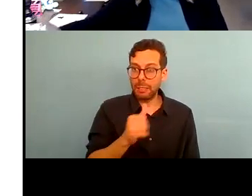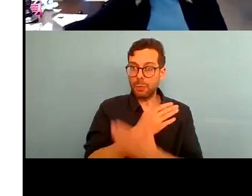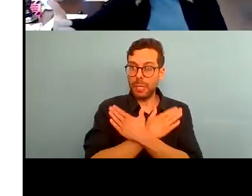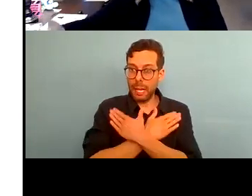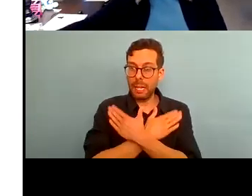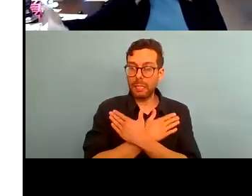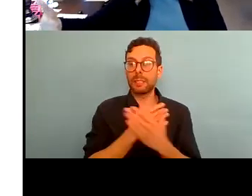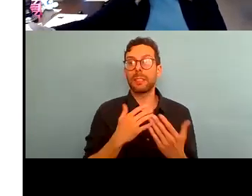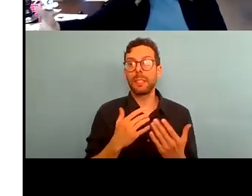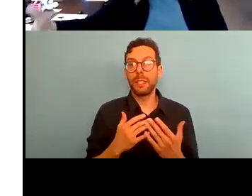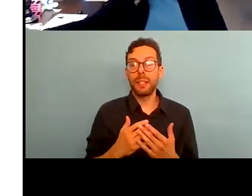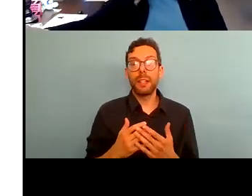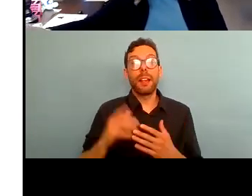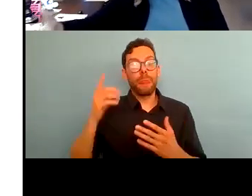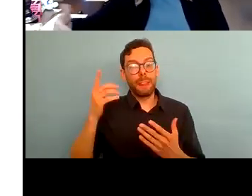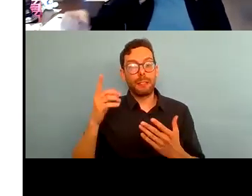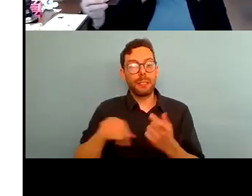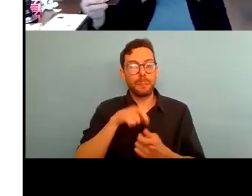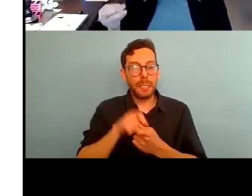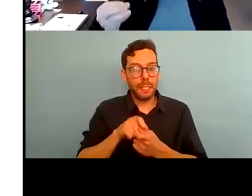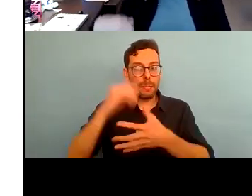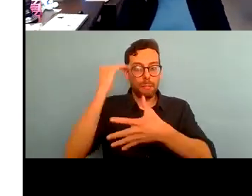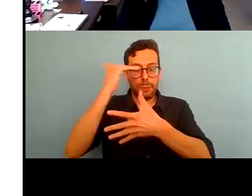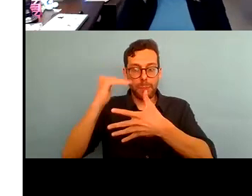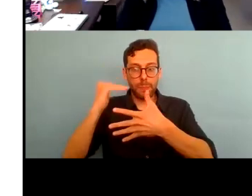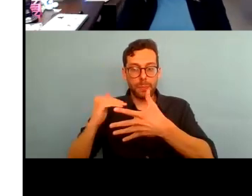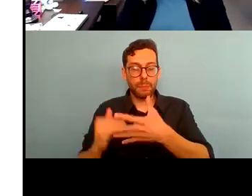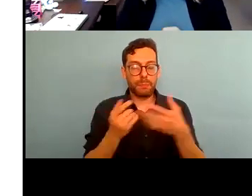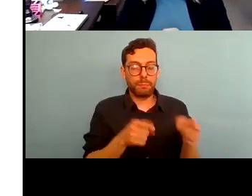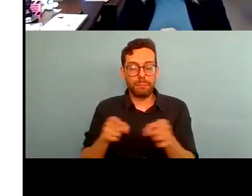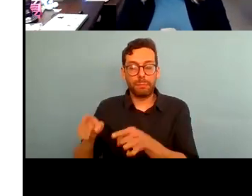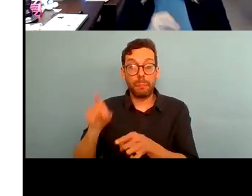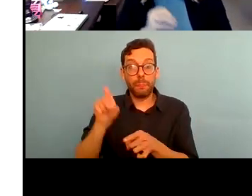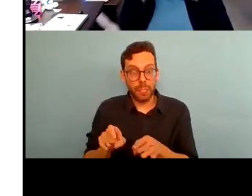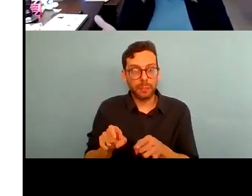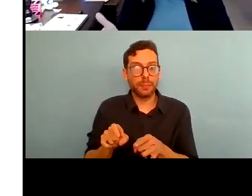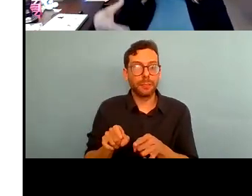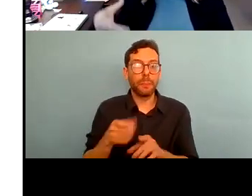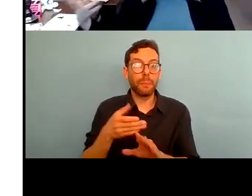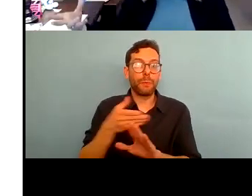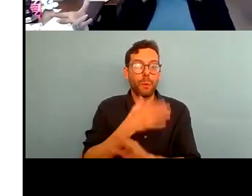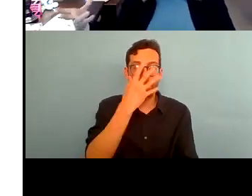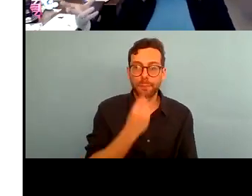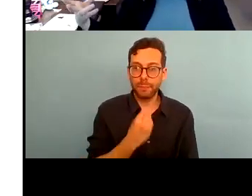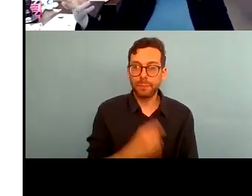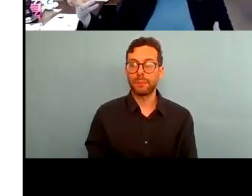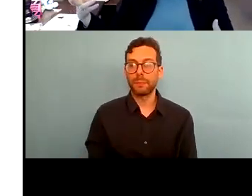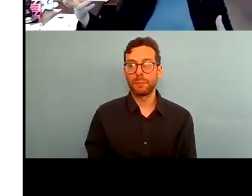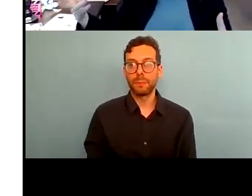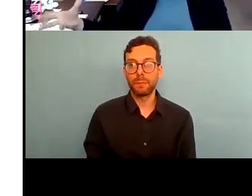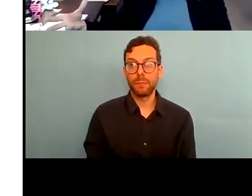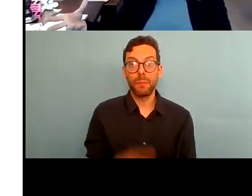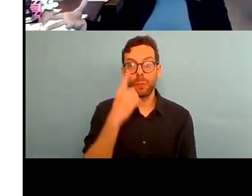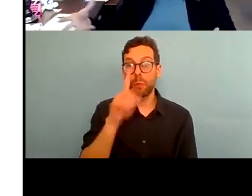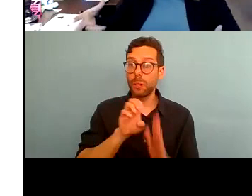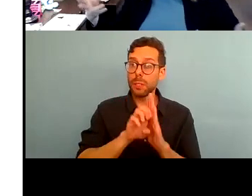until those sequence of events happens. So pointing those parental patterns out can be helpful. For example, if a